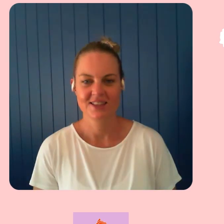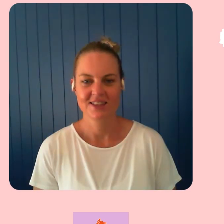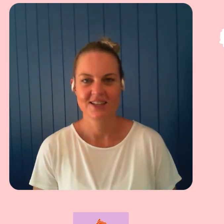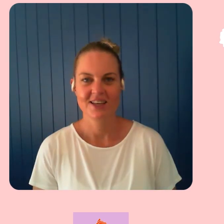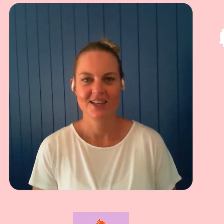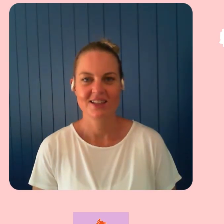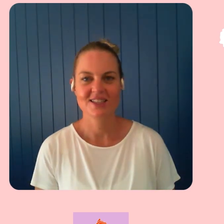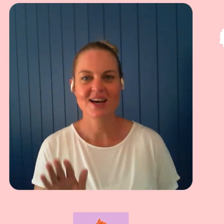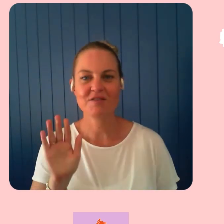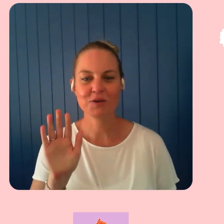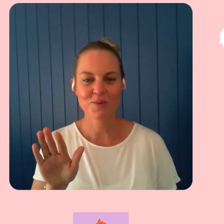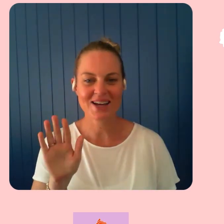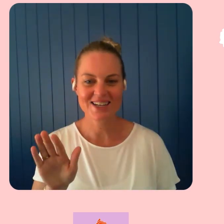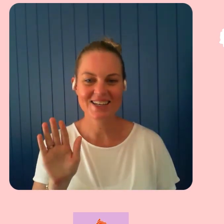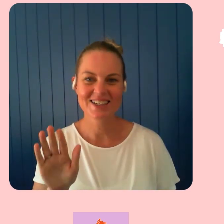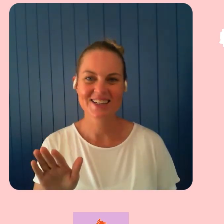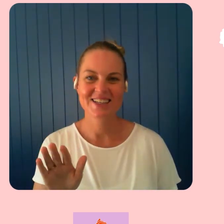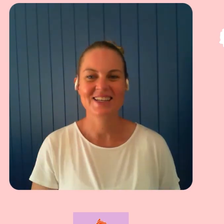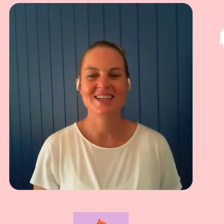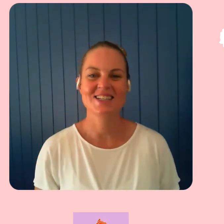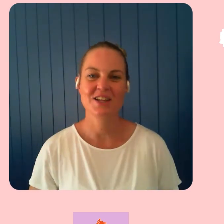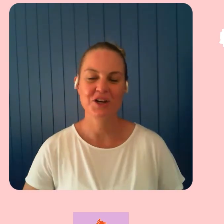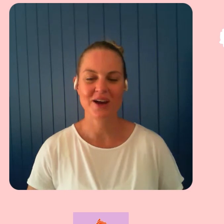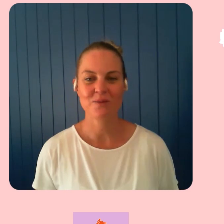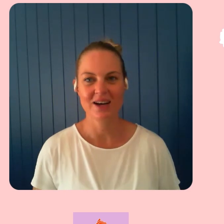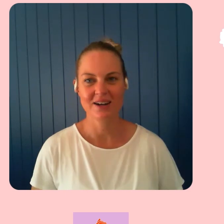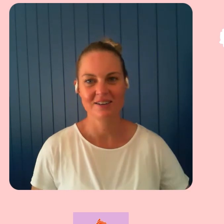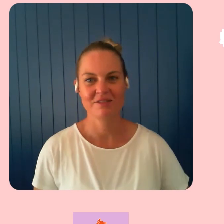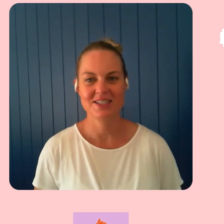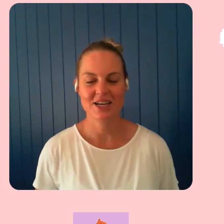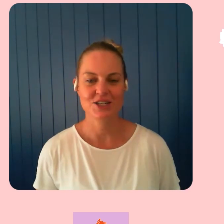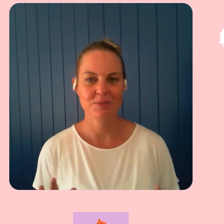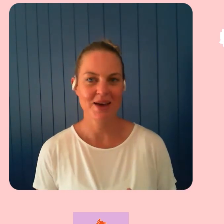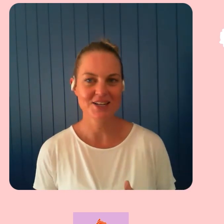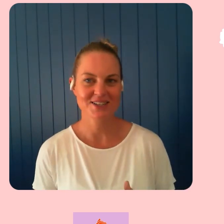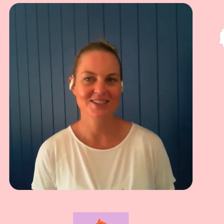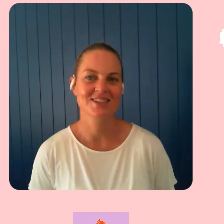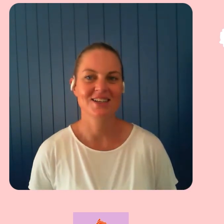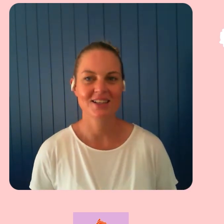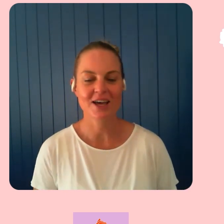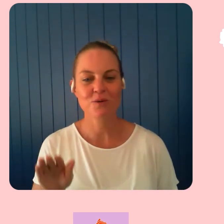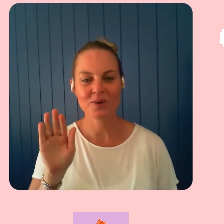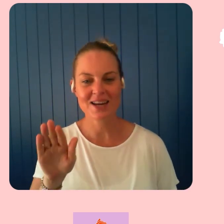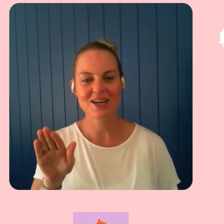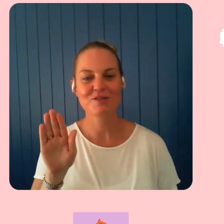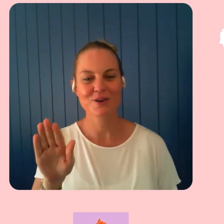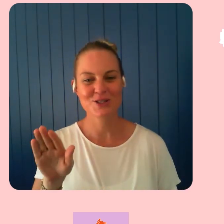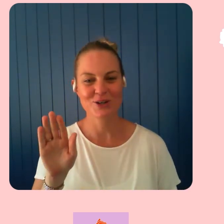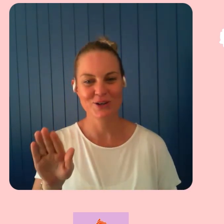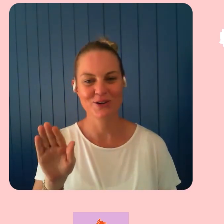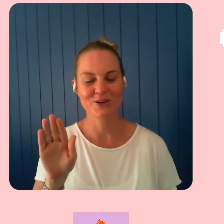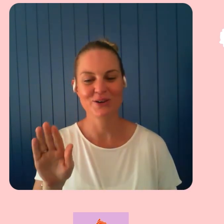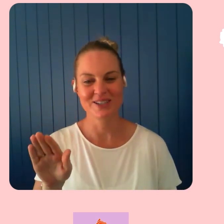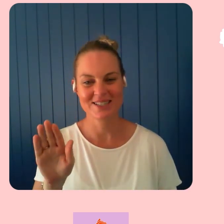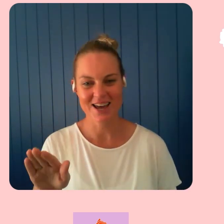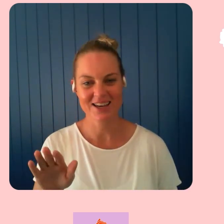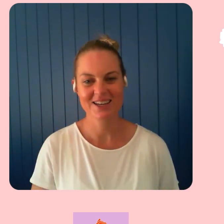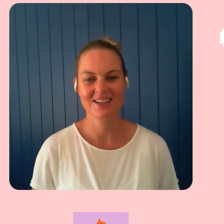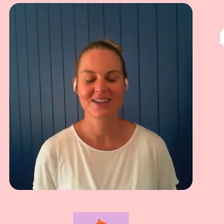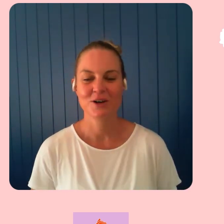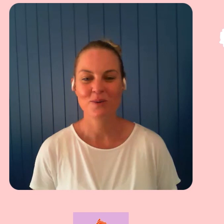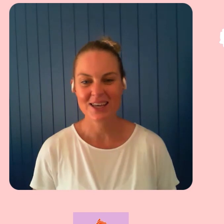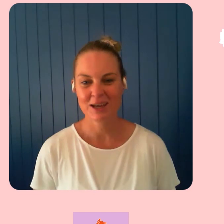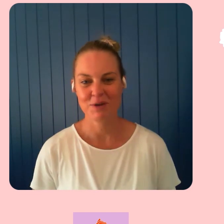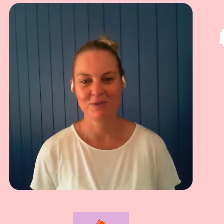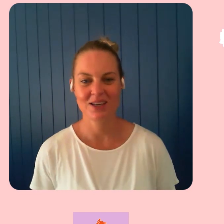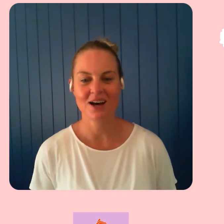The sign for waiting is another great one for teaching patience, like waiting for a turn or a snack. Waiting can be